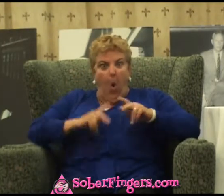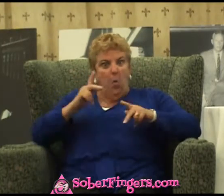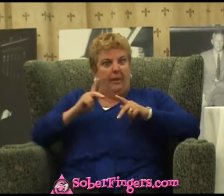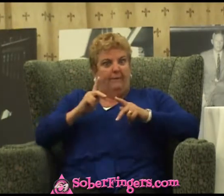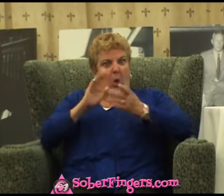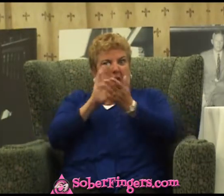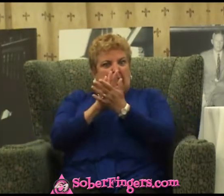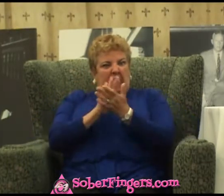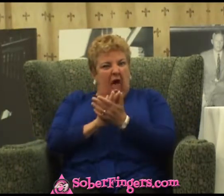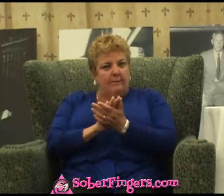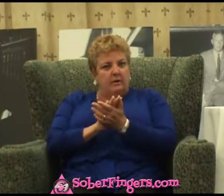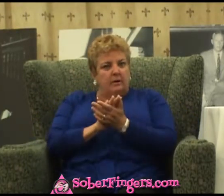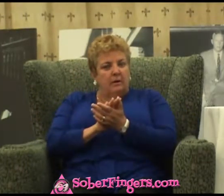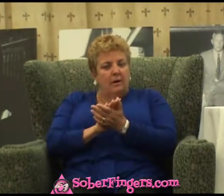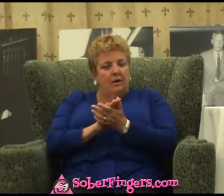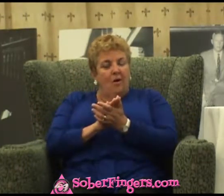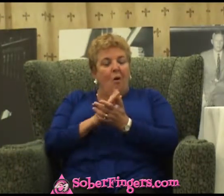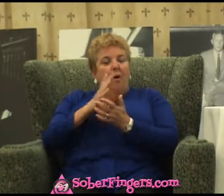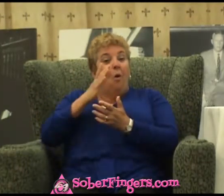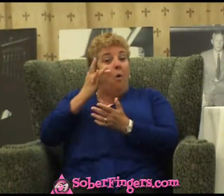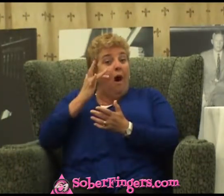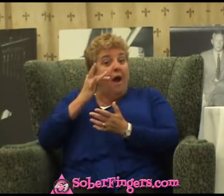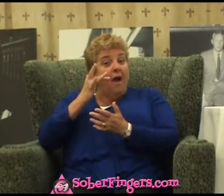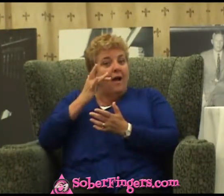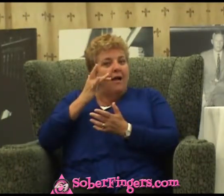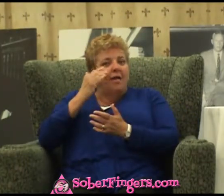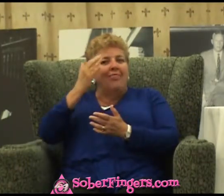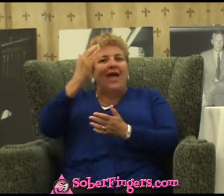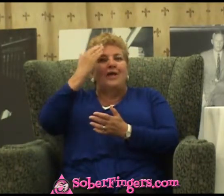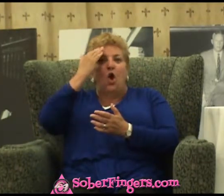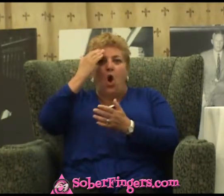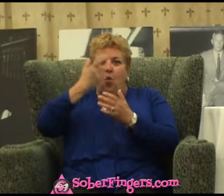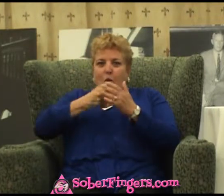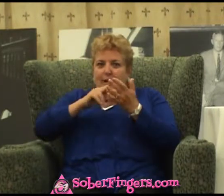clapped because they knew what it meant to not have a drink since Tuesday night.